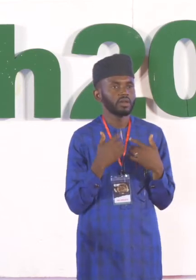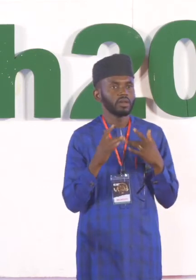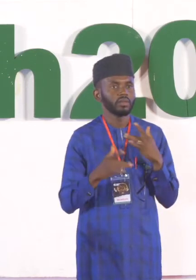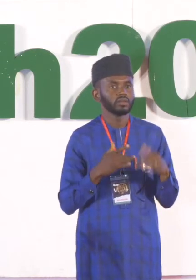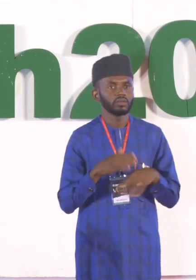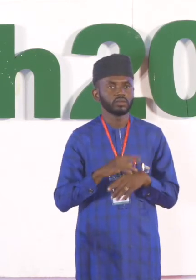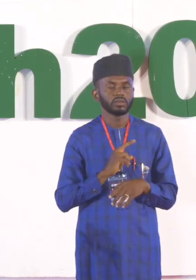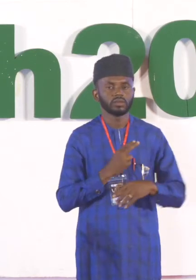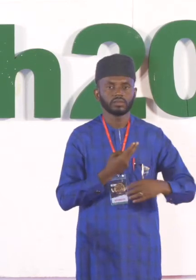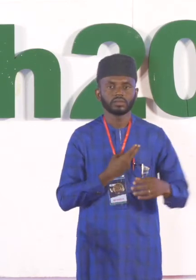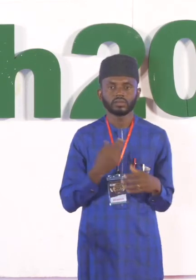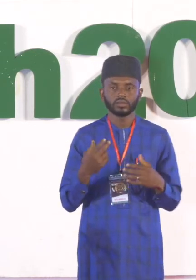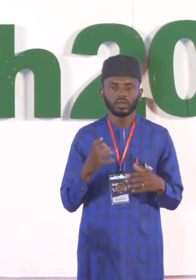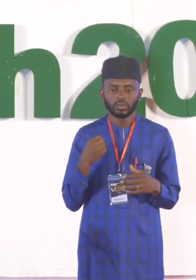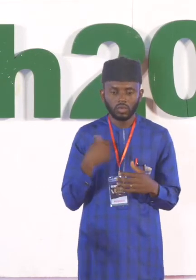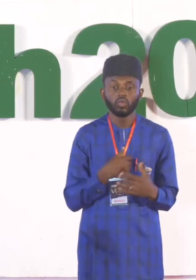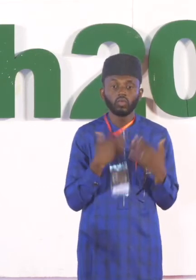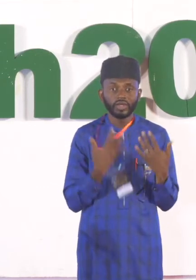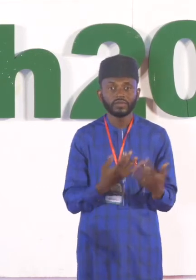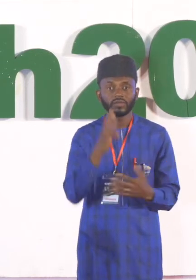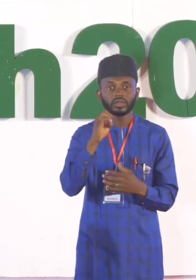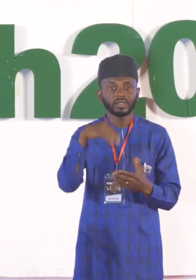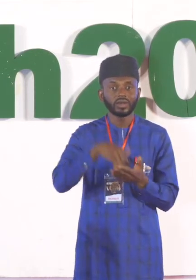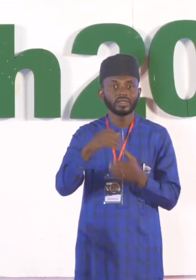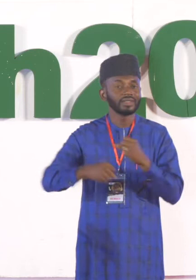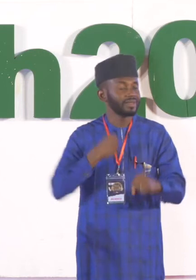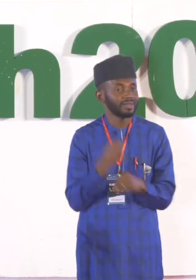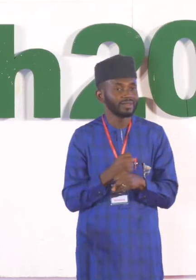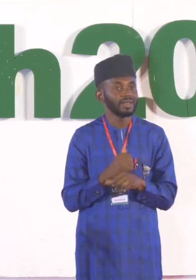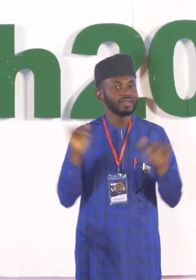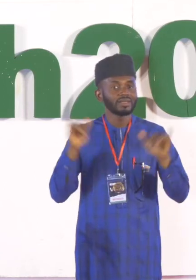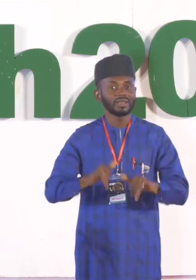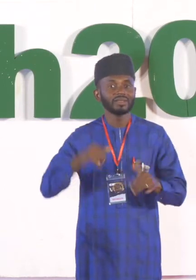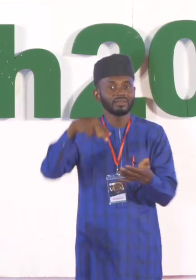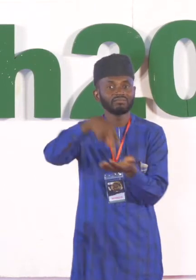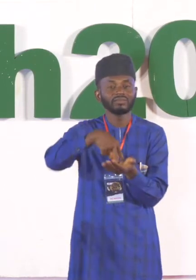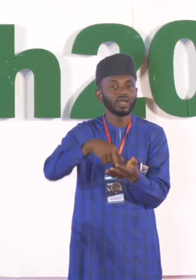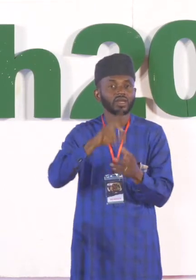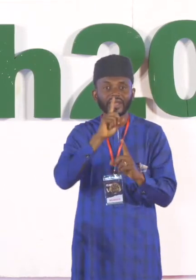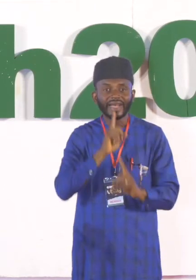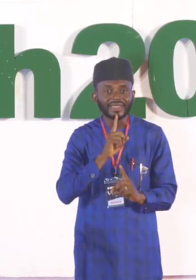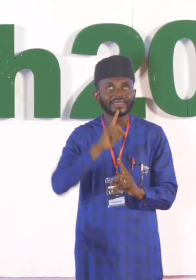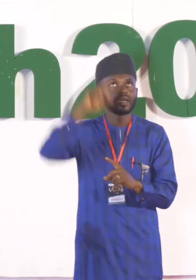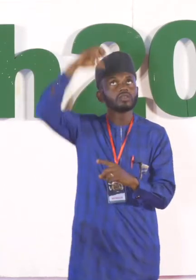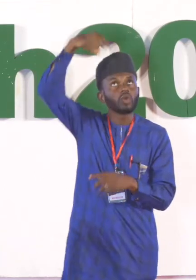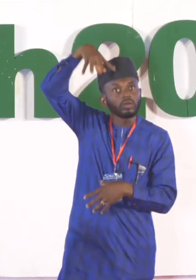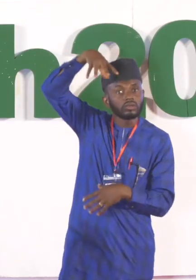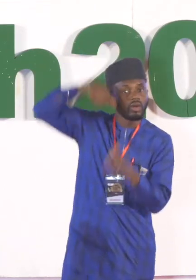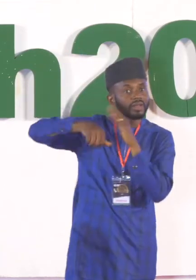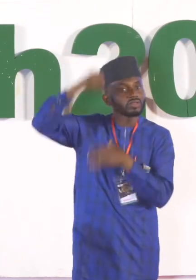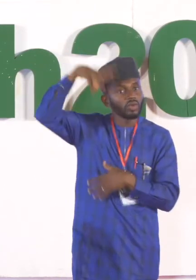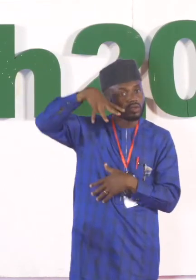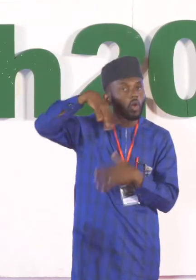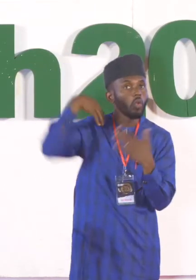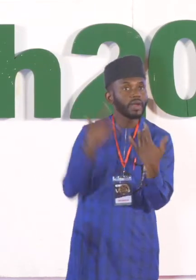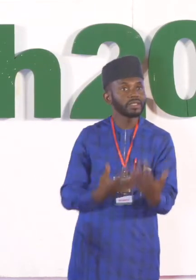Then, after we've waited for 40,000 years, we'll be tired of waiting. We'll start